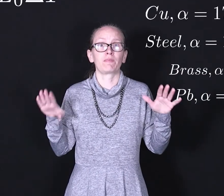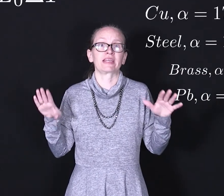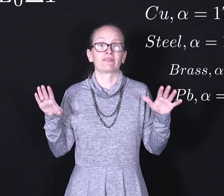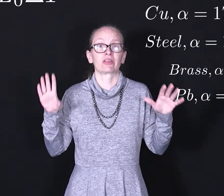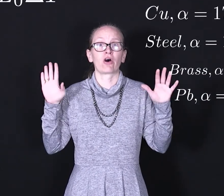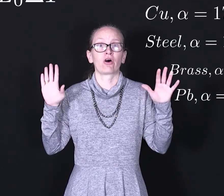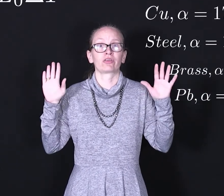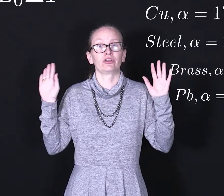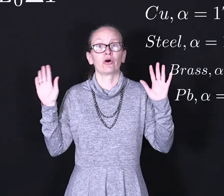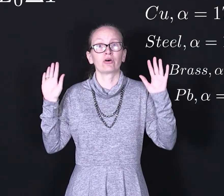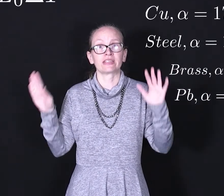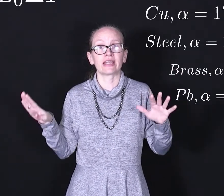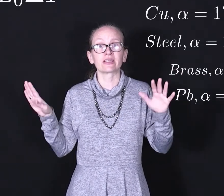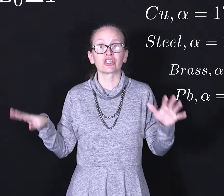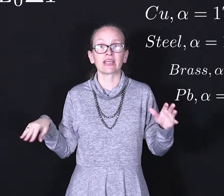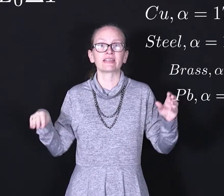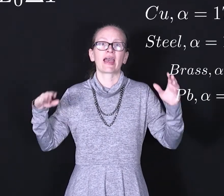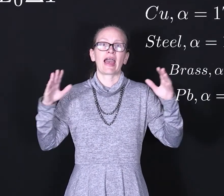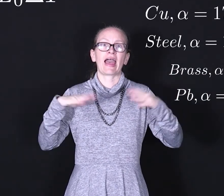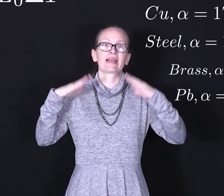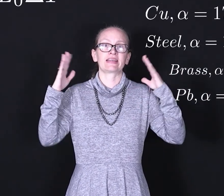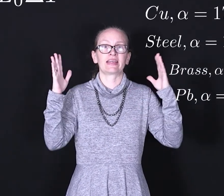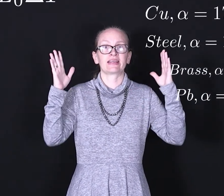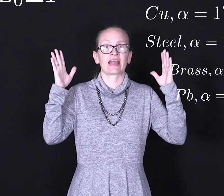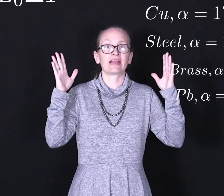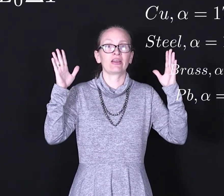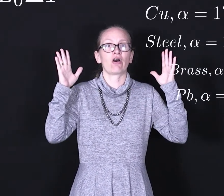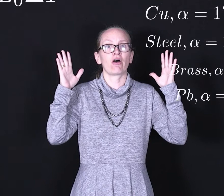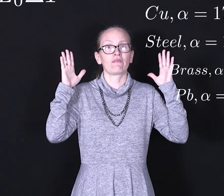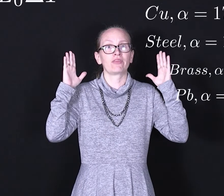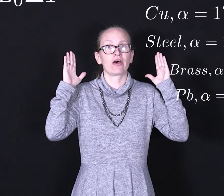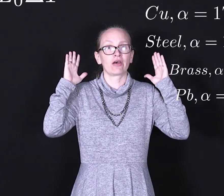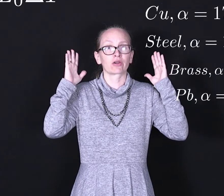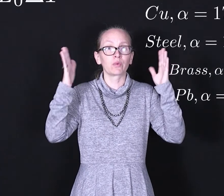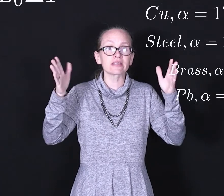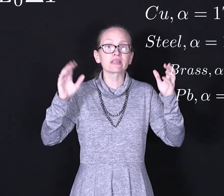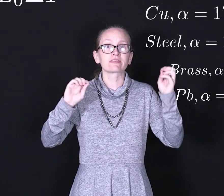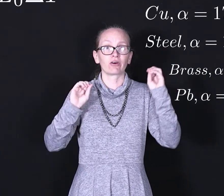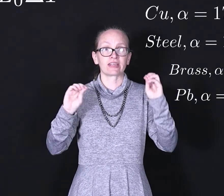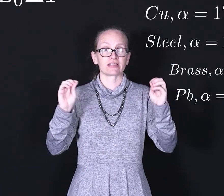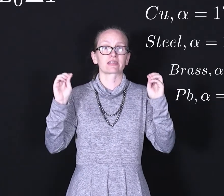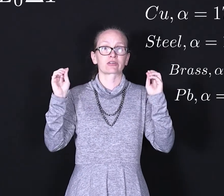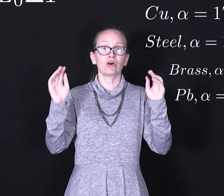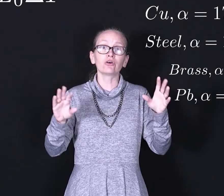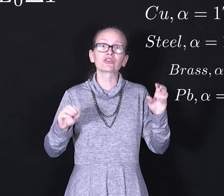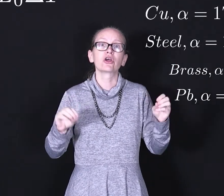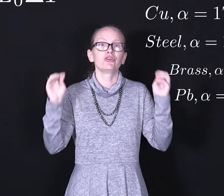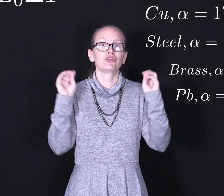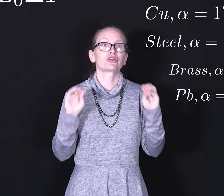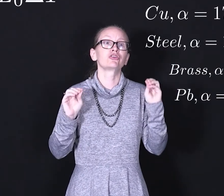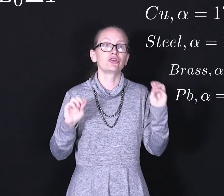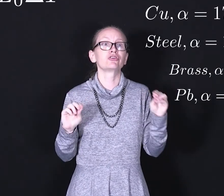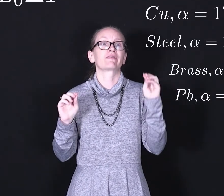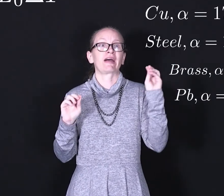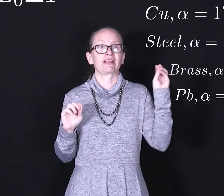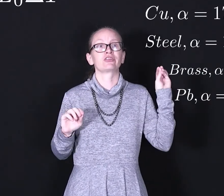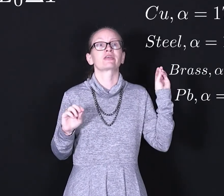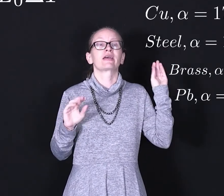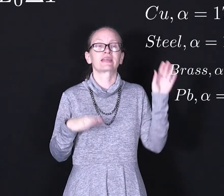be given on your data sheet, and in any of the quizzes for this course, you should use the values